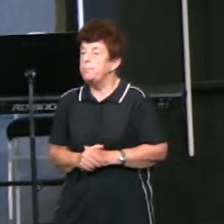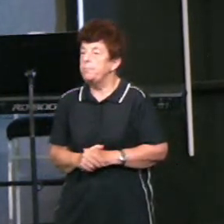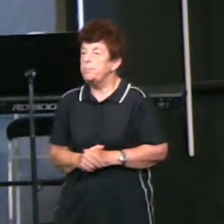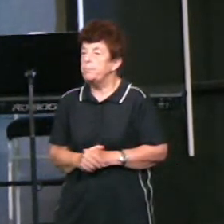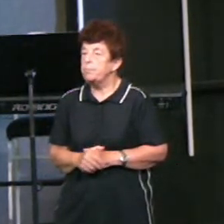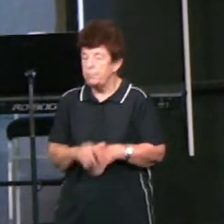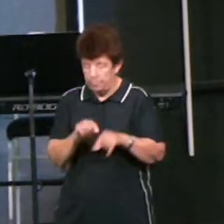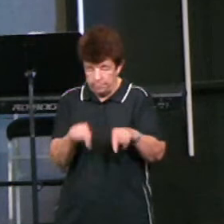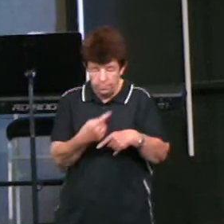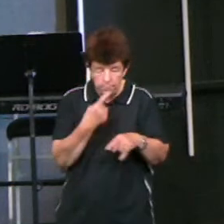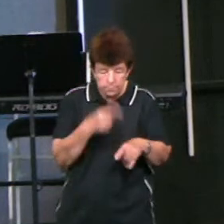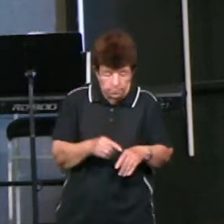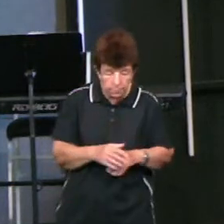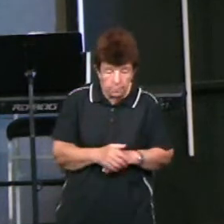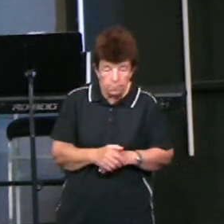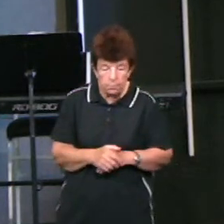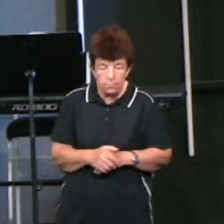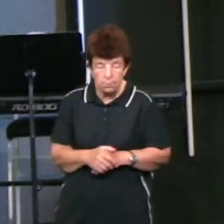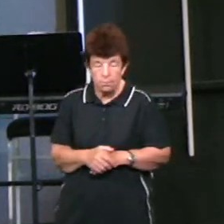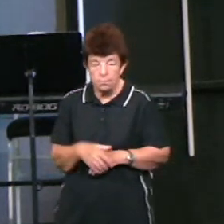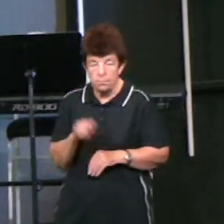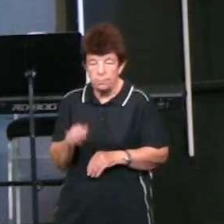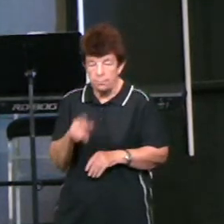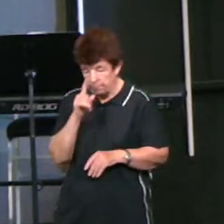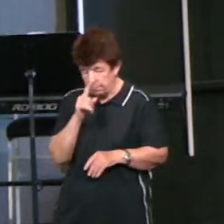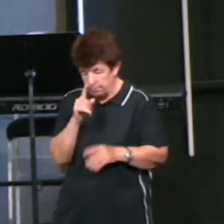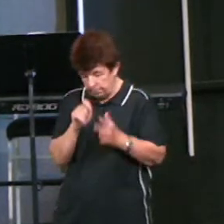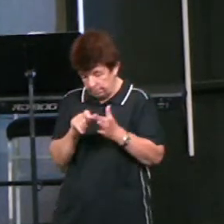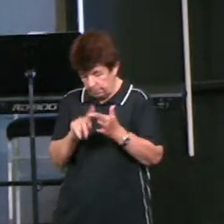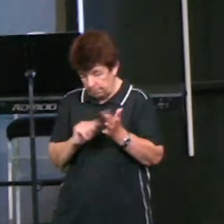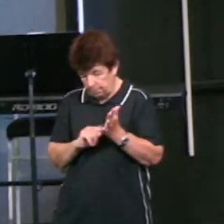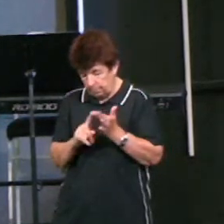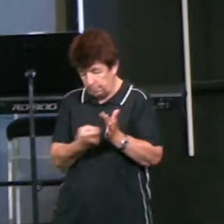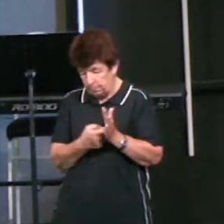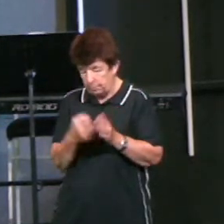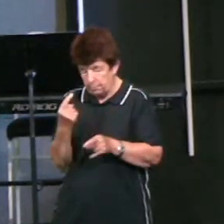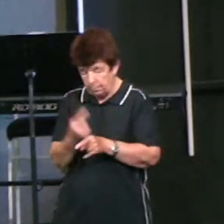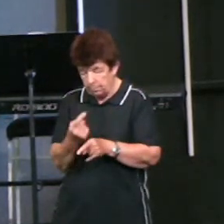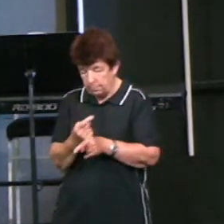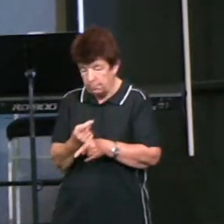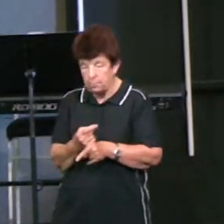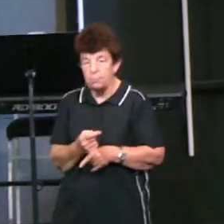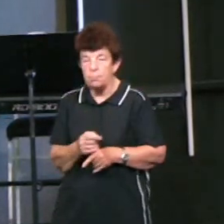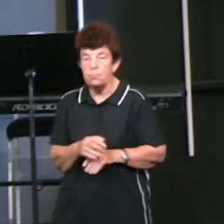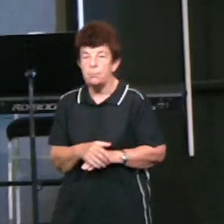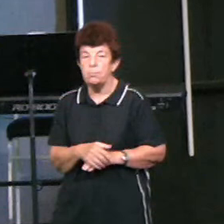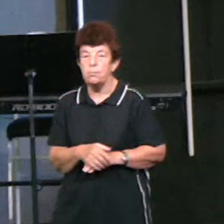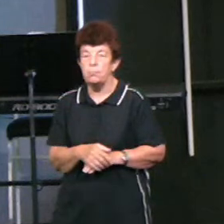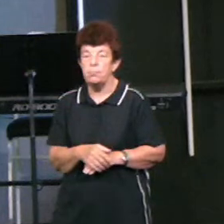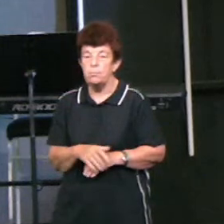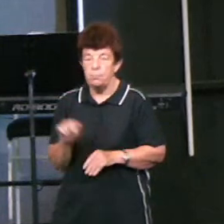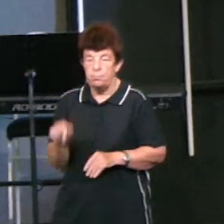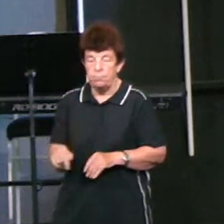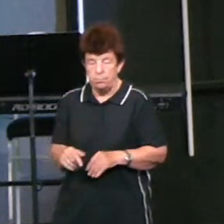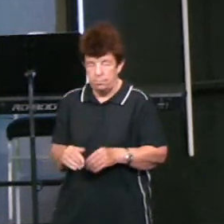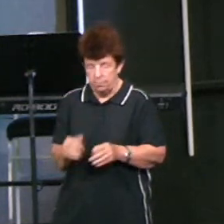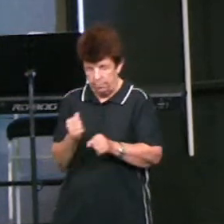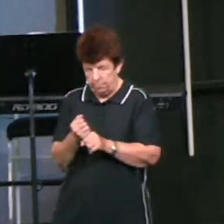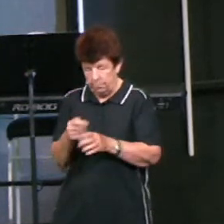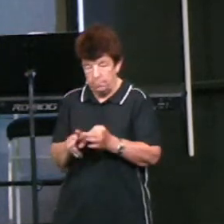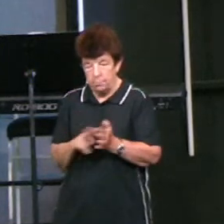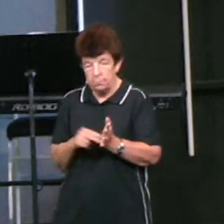And we're told that even as Peter was speaking these words, this Gentile